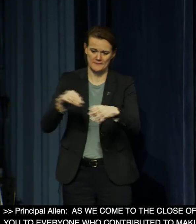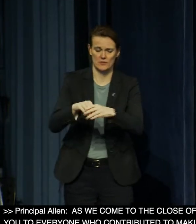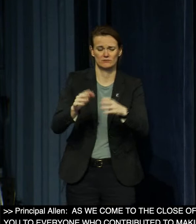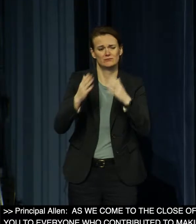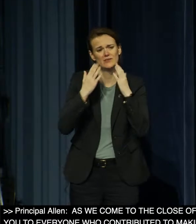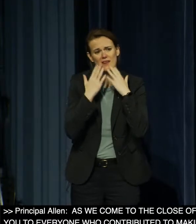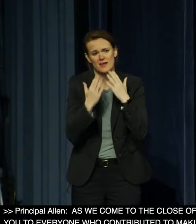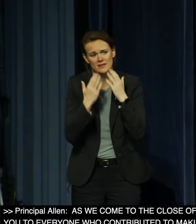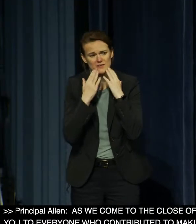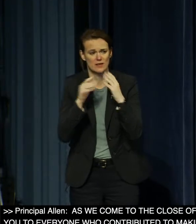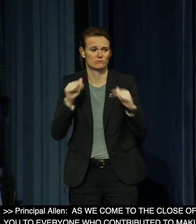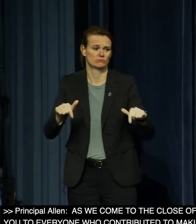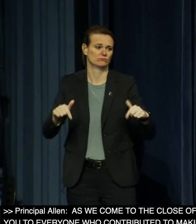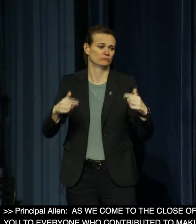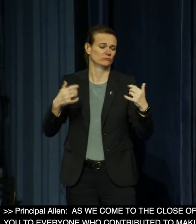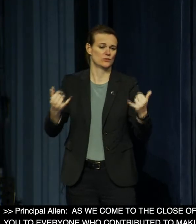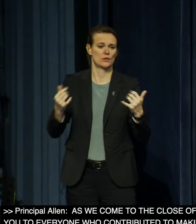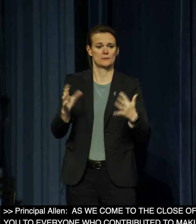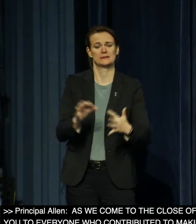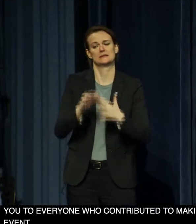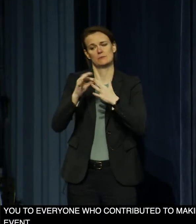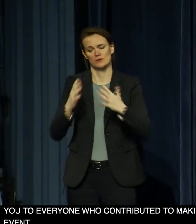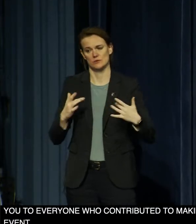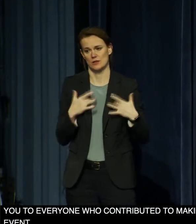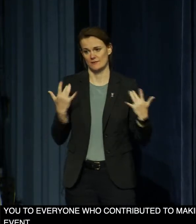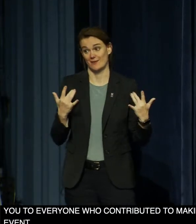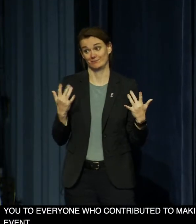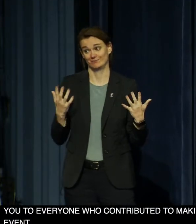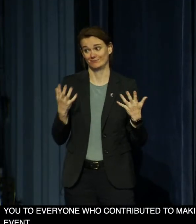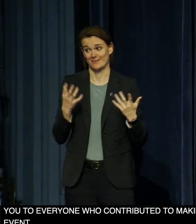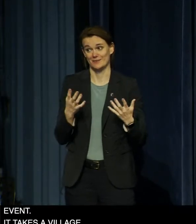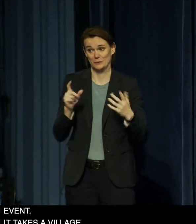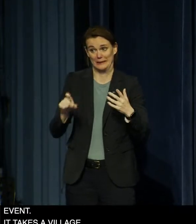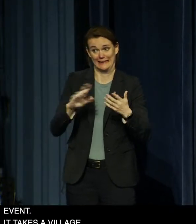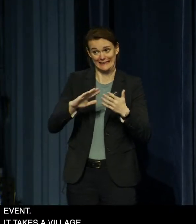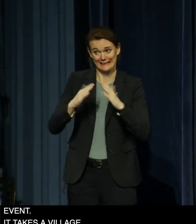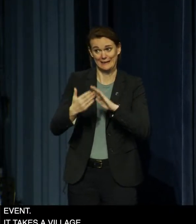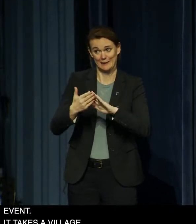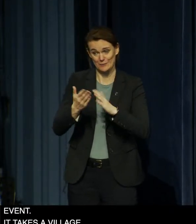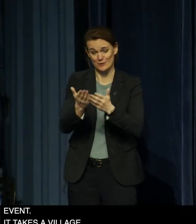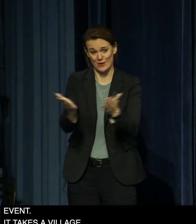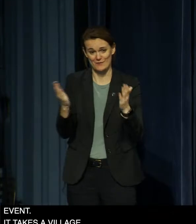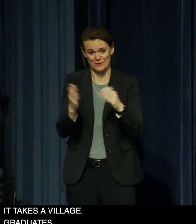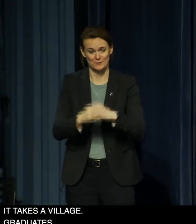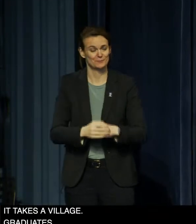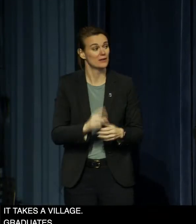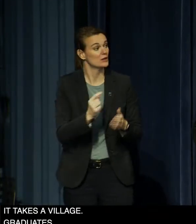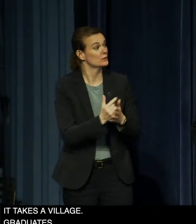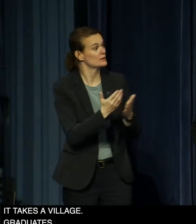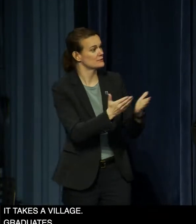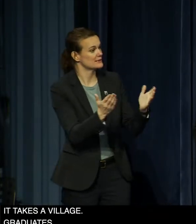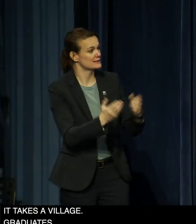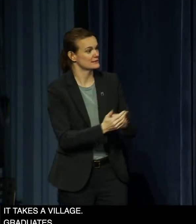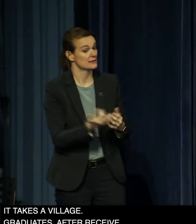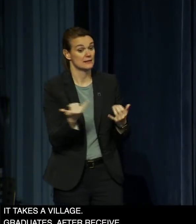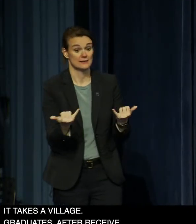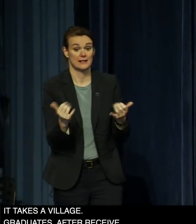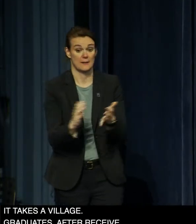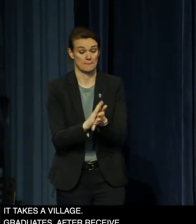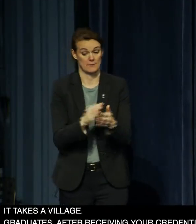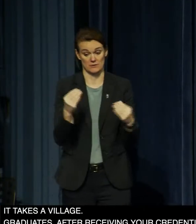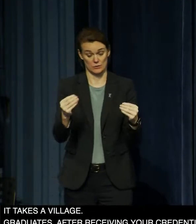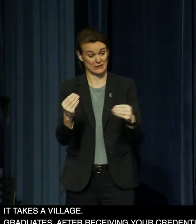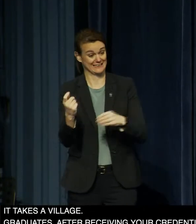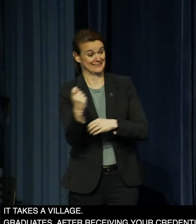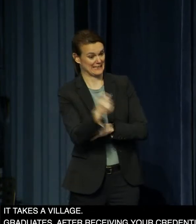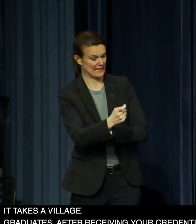a truly special event. It takes a village. Graduates, after receiving your credential on stage, you were